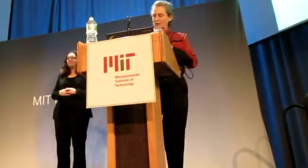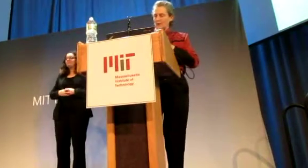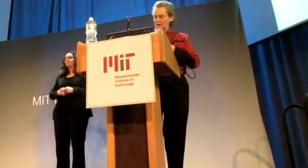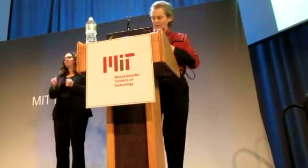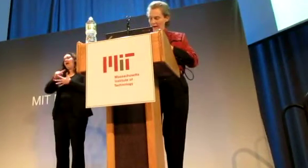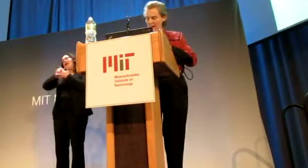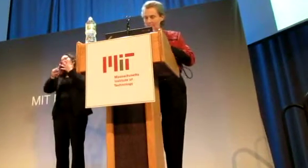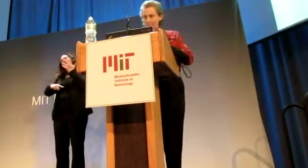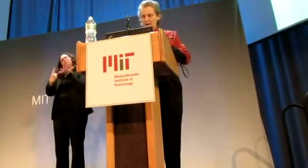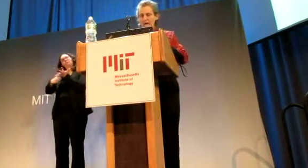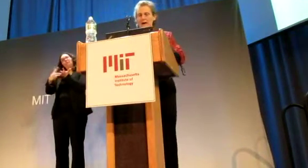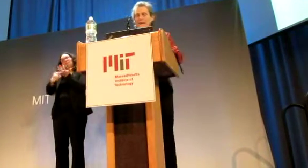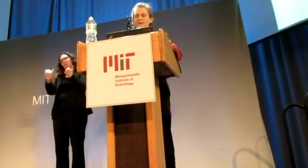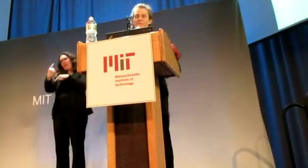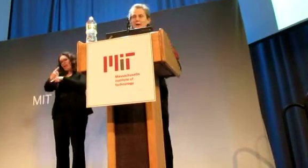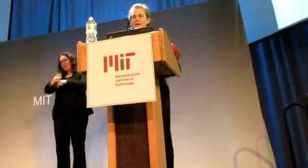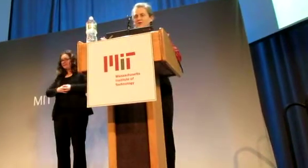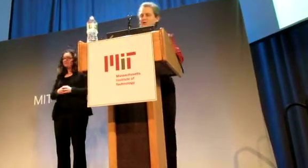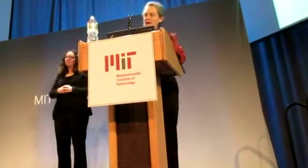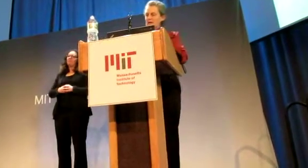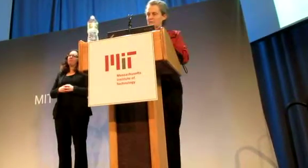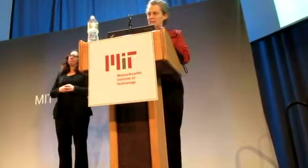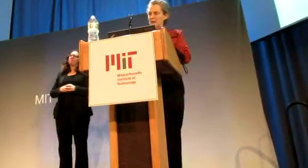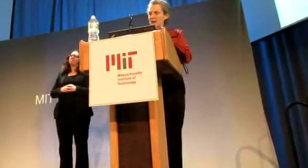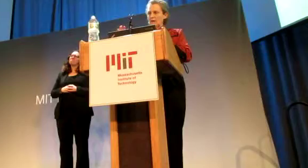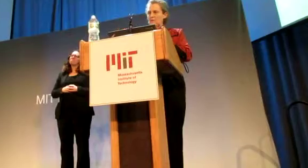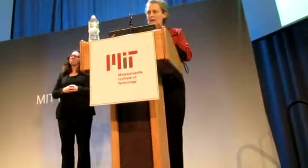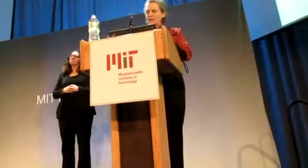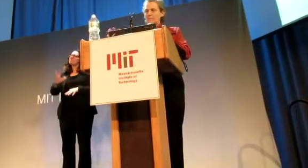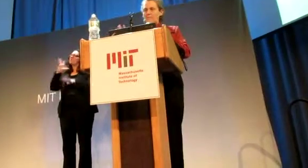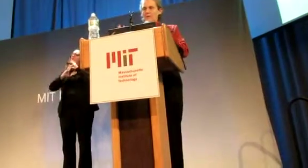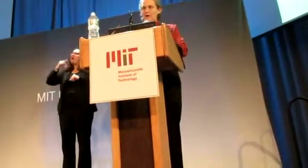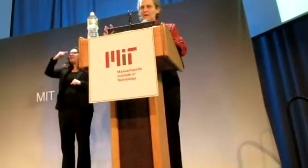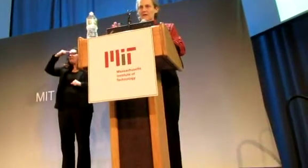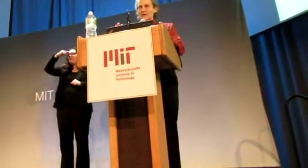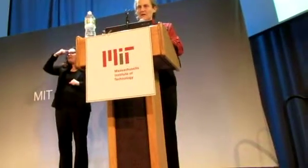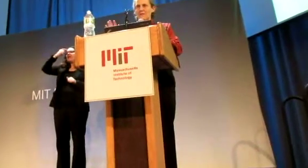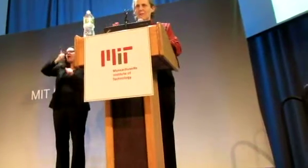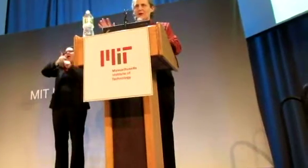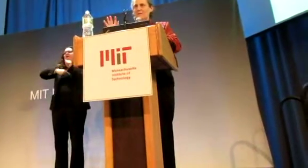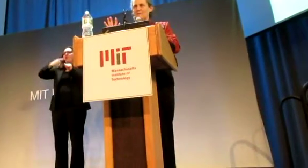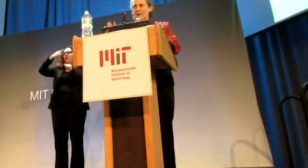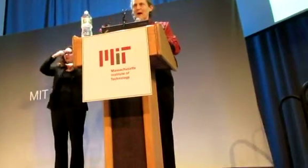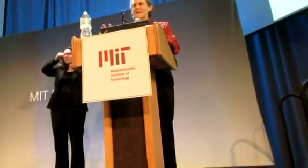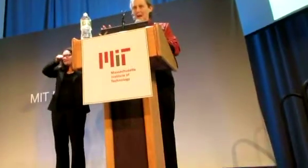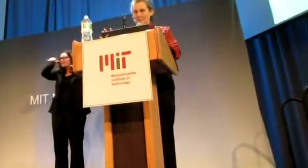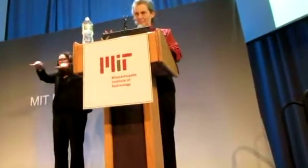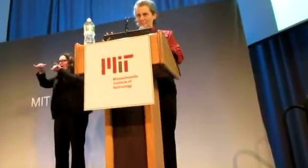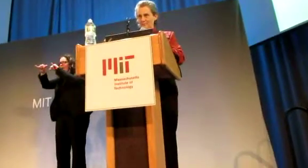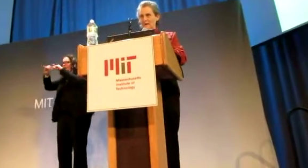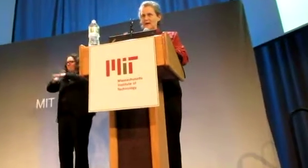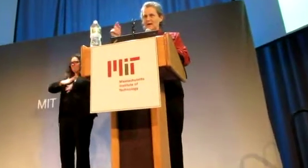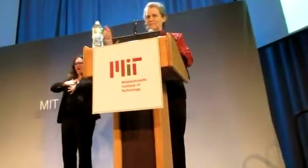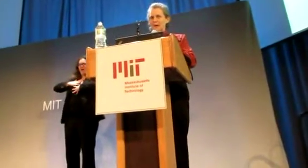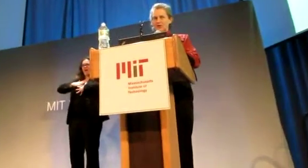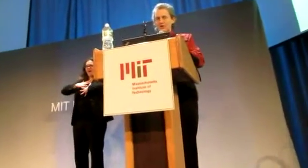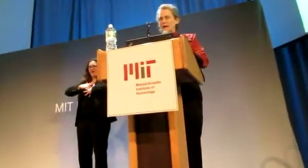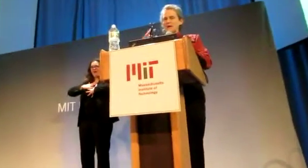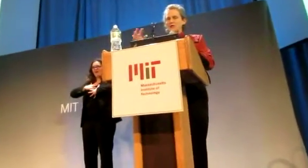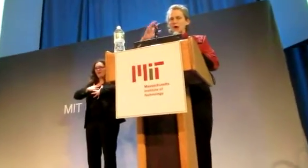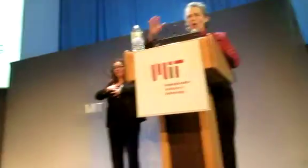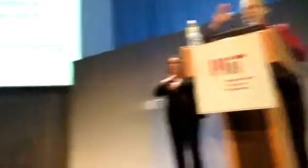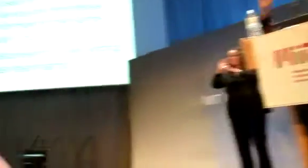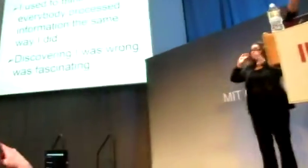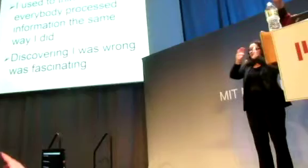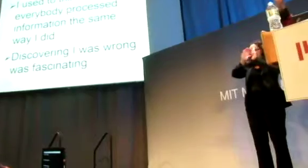things to talk about today. And I used to think that everybody thought the same way I did, thinking in pictures.